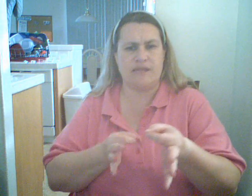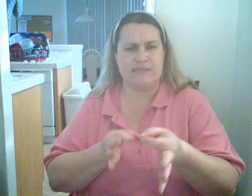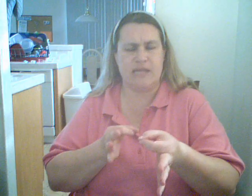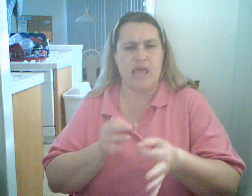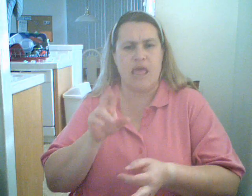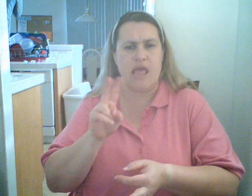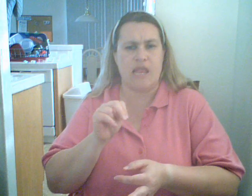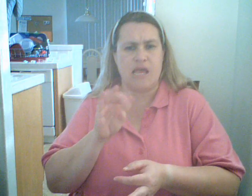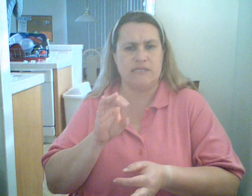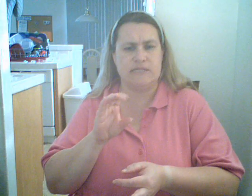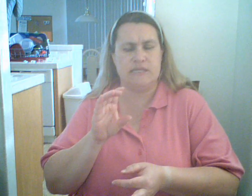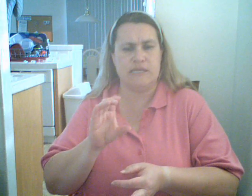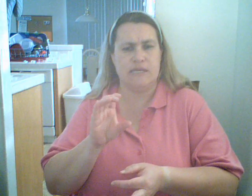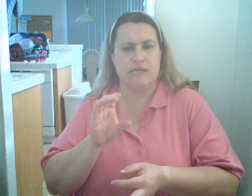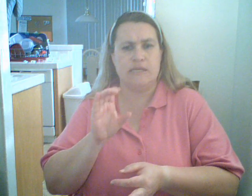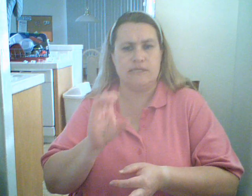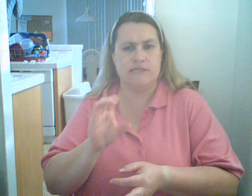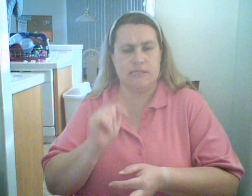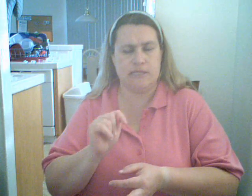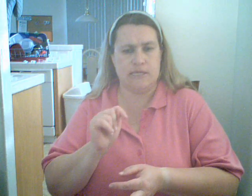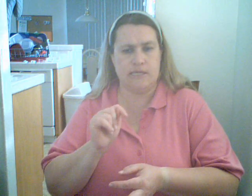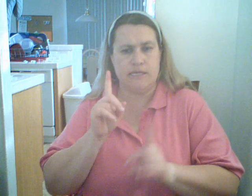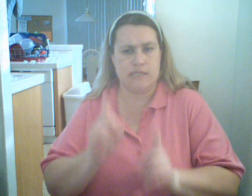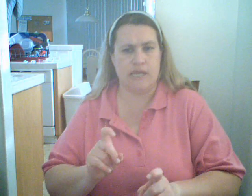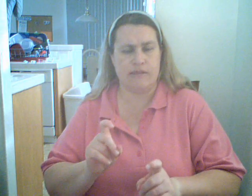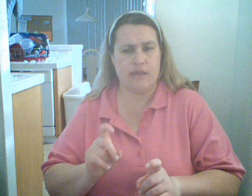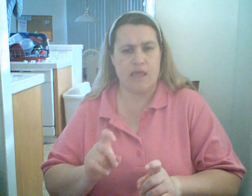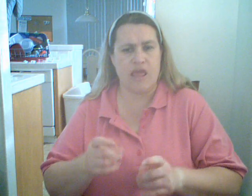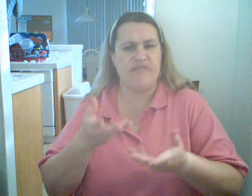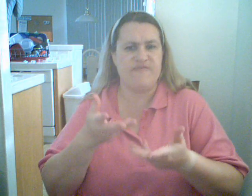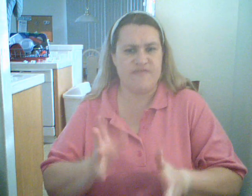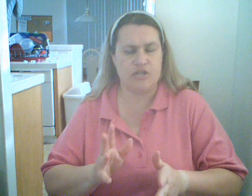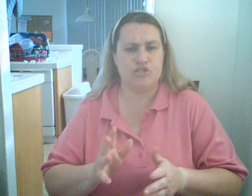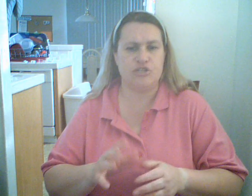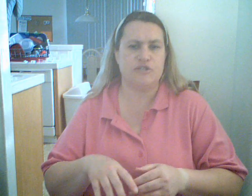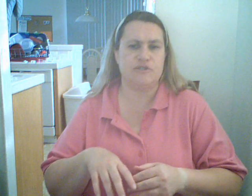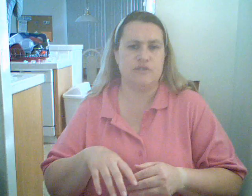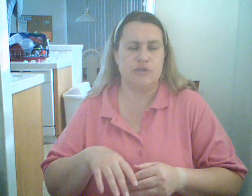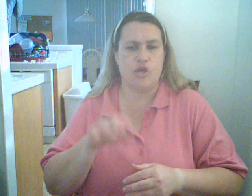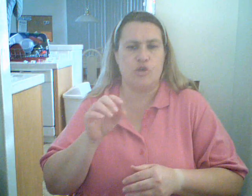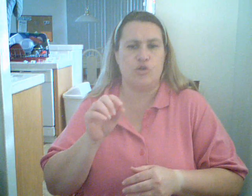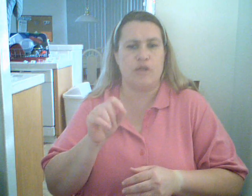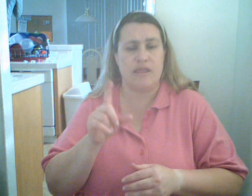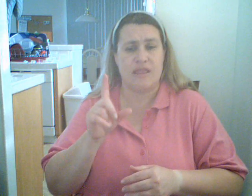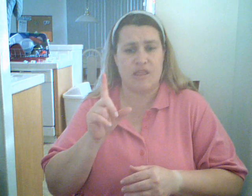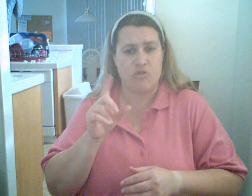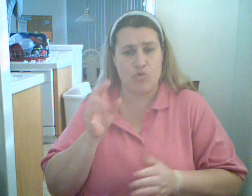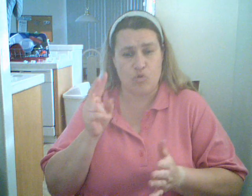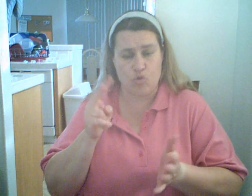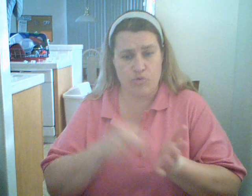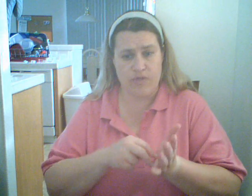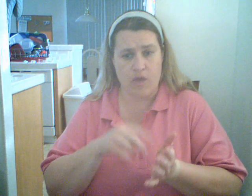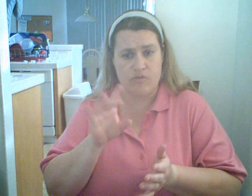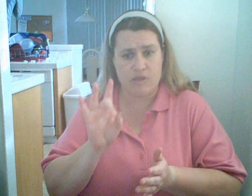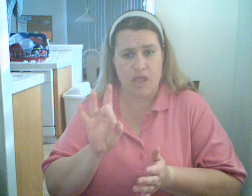end in 2008. So this is the test that if you are a new interpreter, you're likely